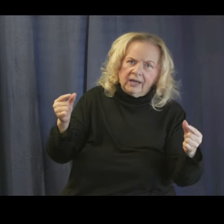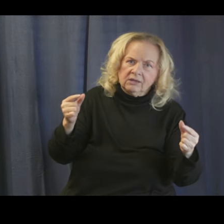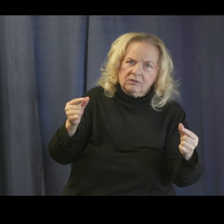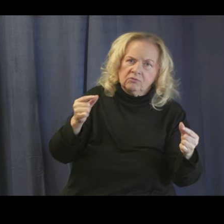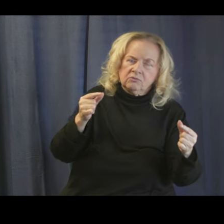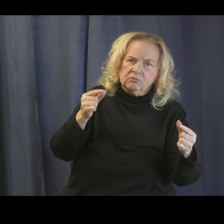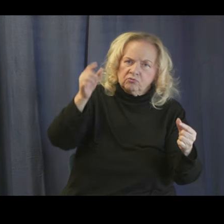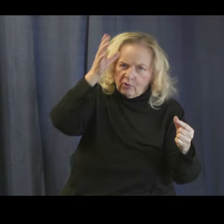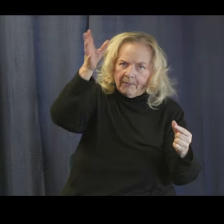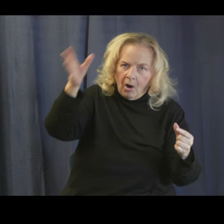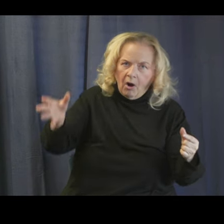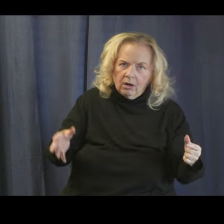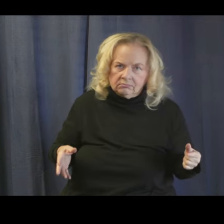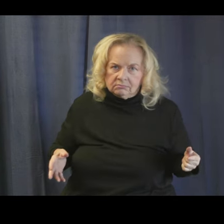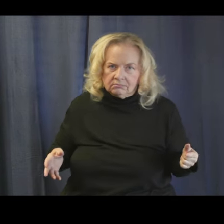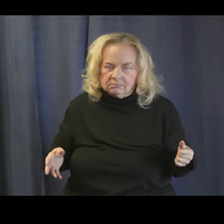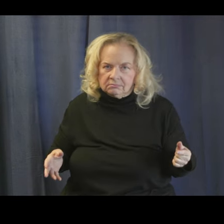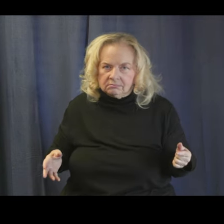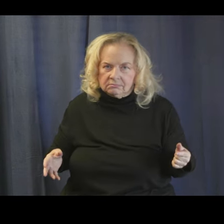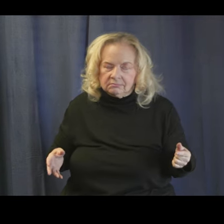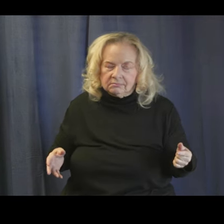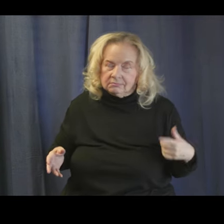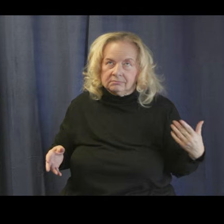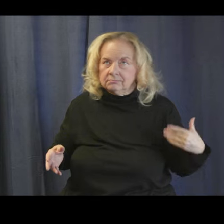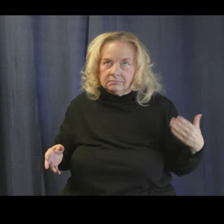great grandpa.